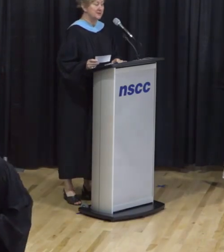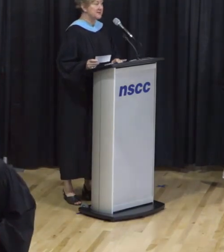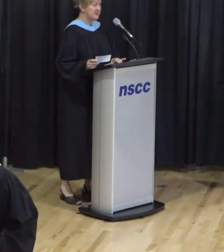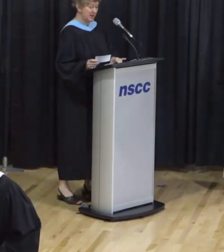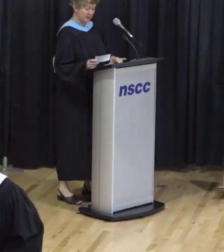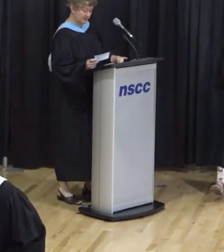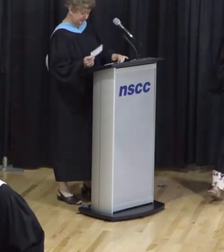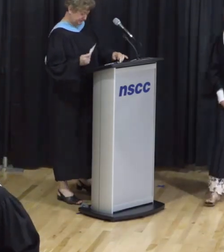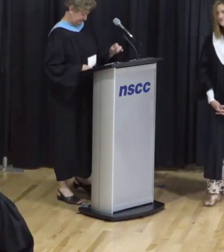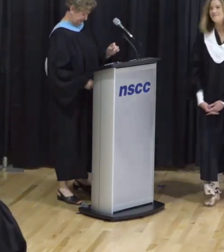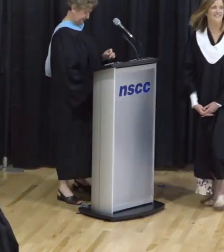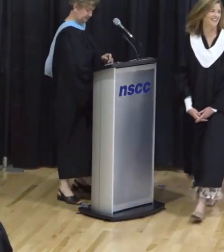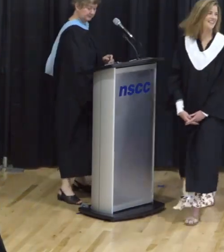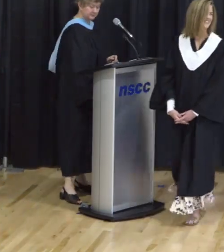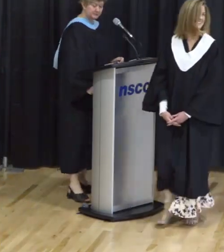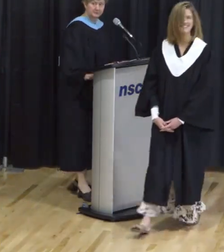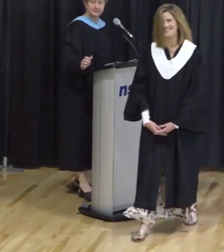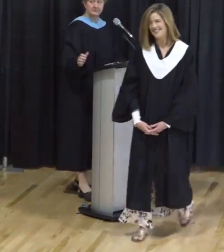Chelsea Stark.